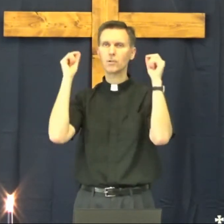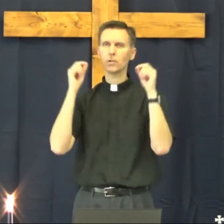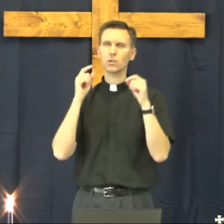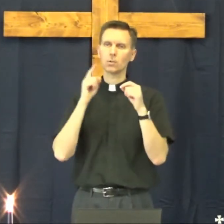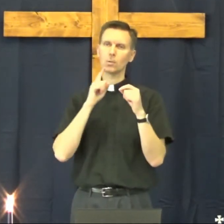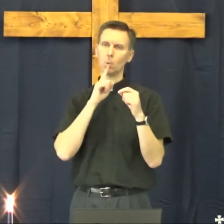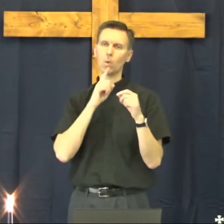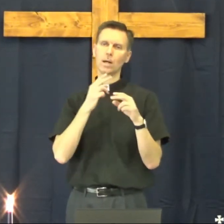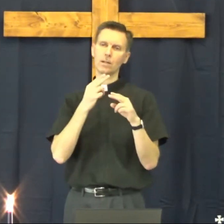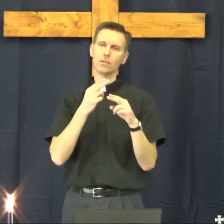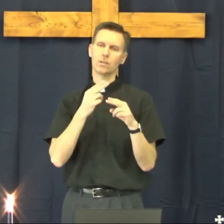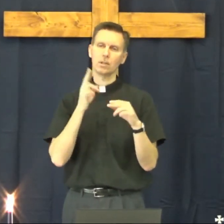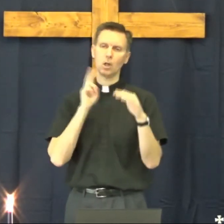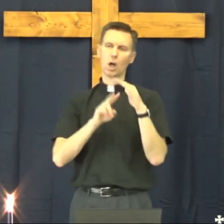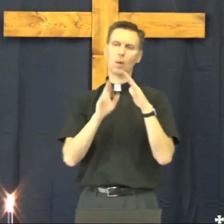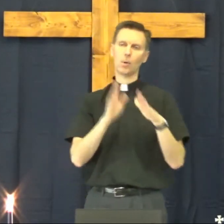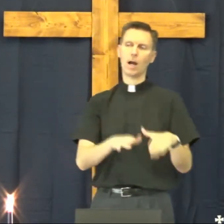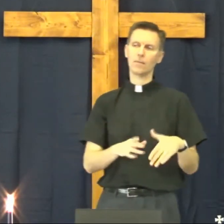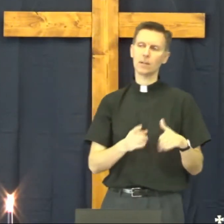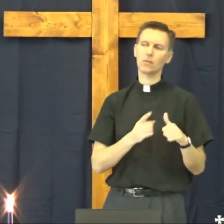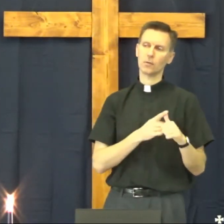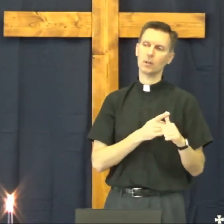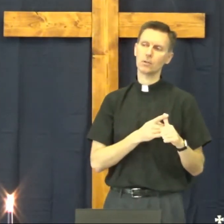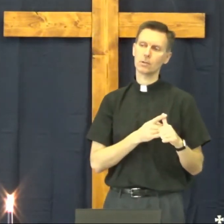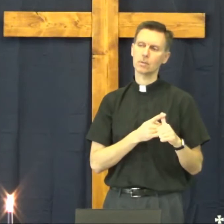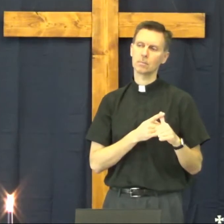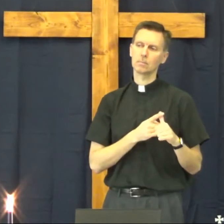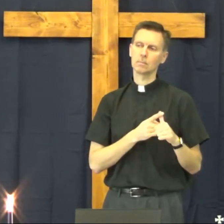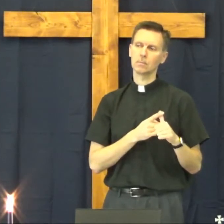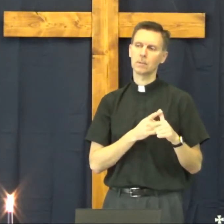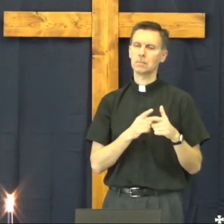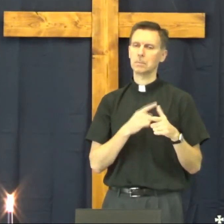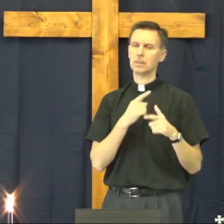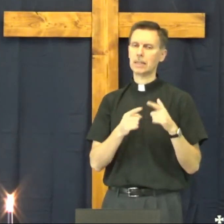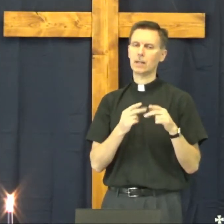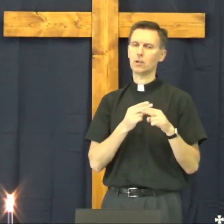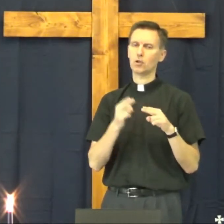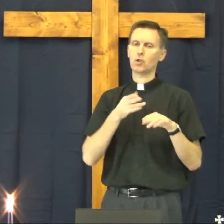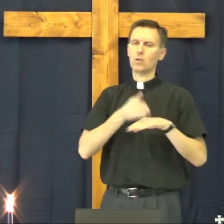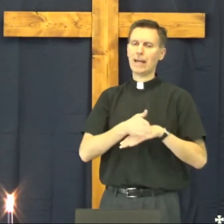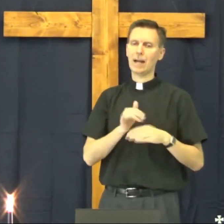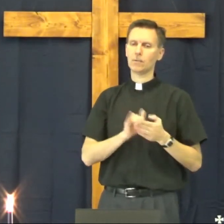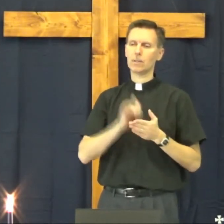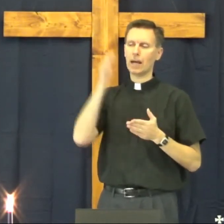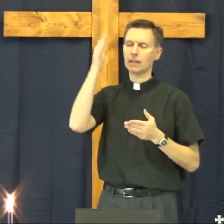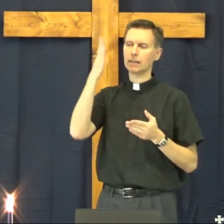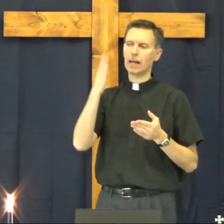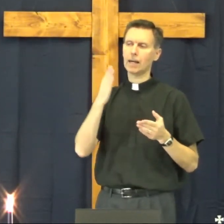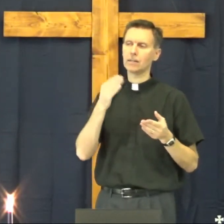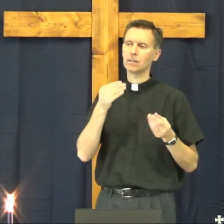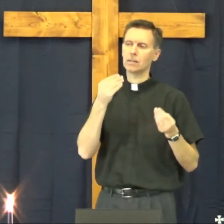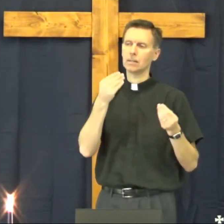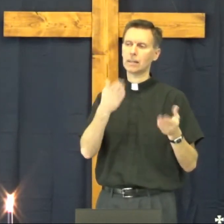Moses was a prophet first, but then soon after that, God